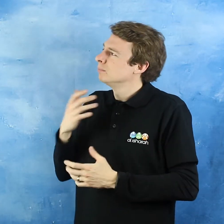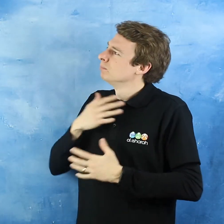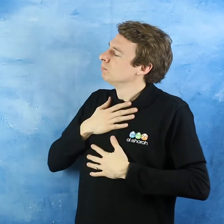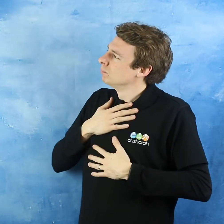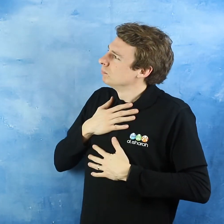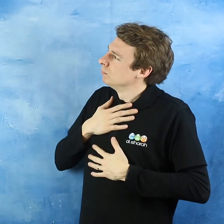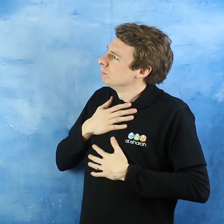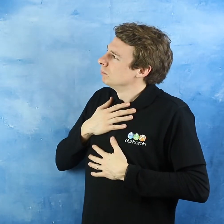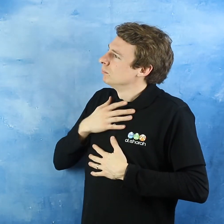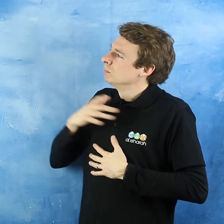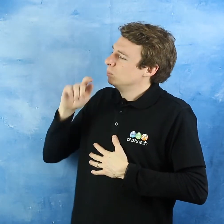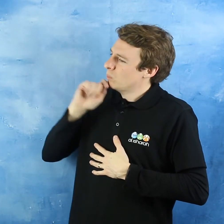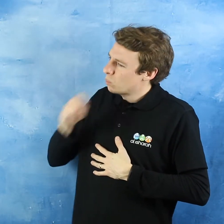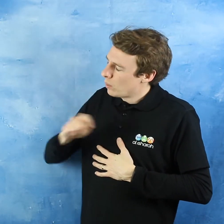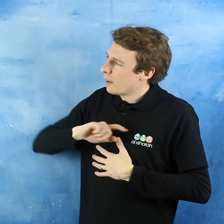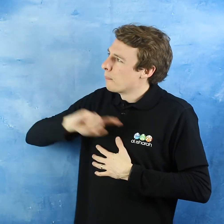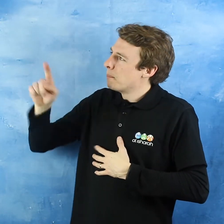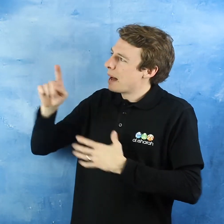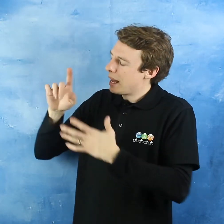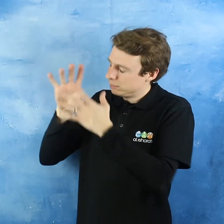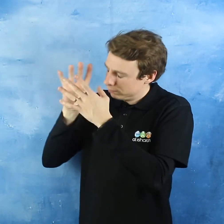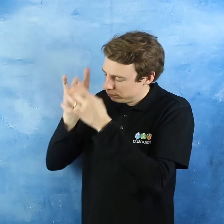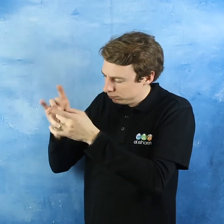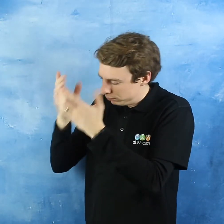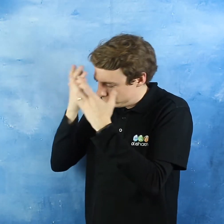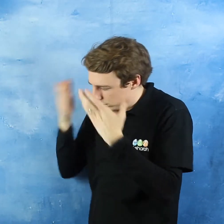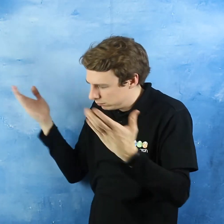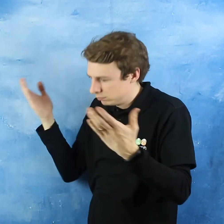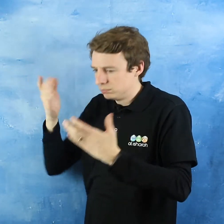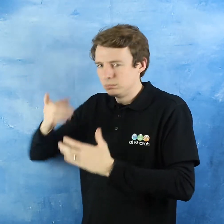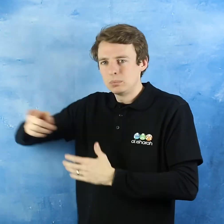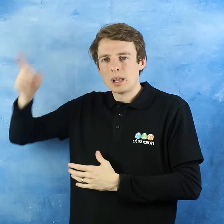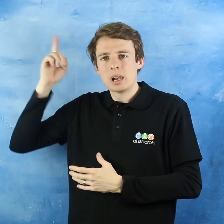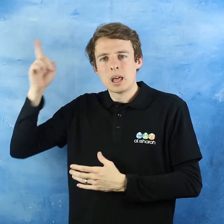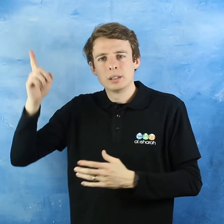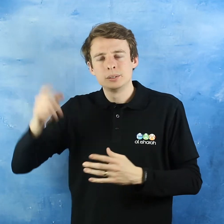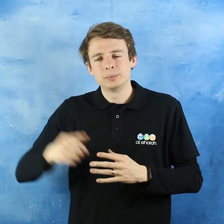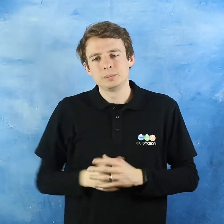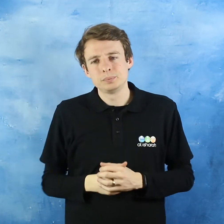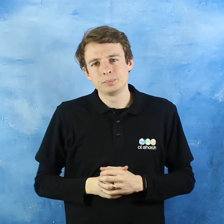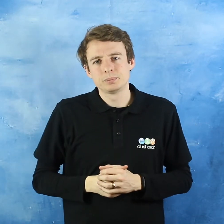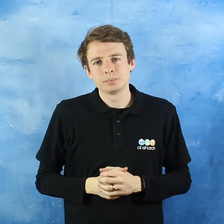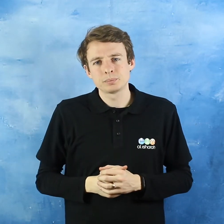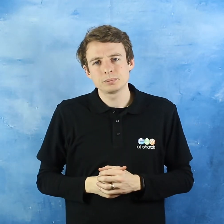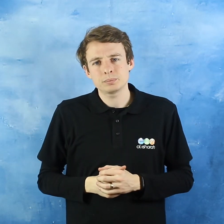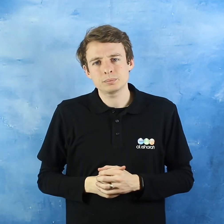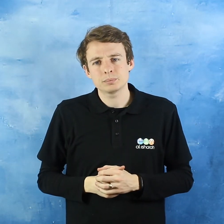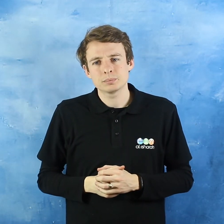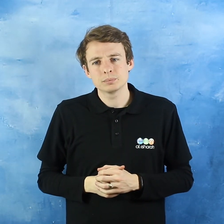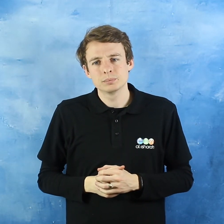Ayyad rahimahullah. One day, he came to pray in the masjid. He found nearby or